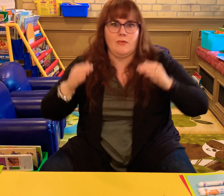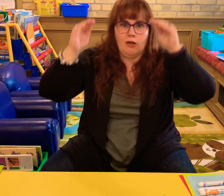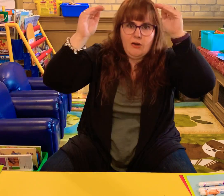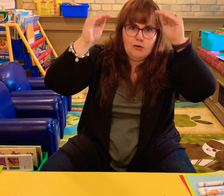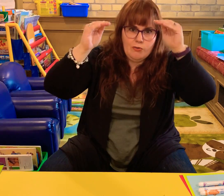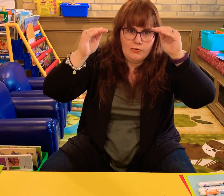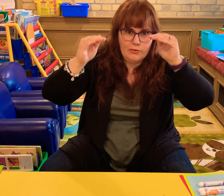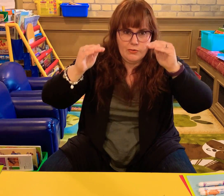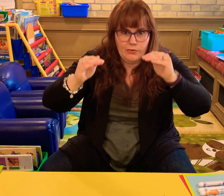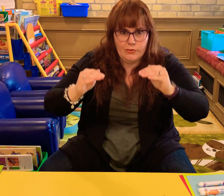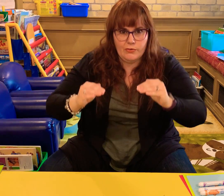go! I